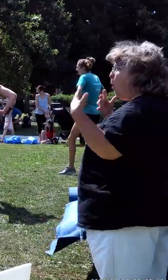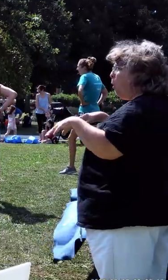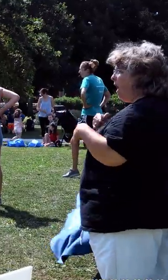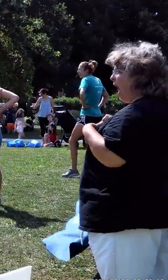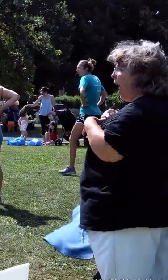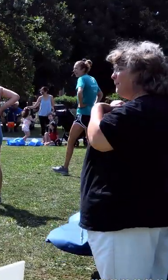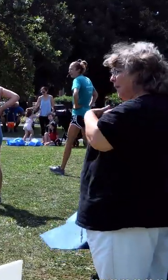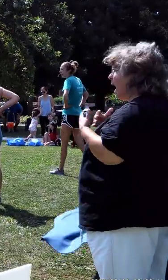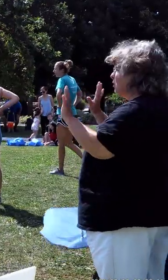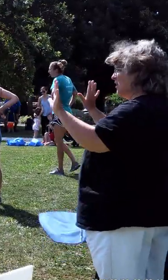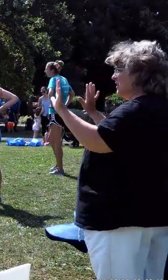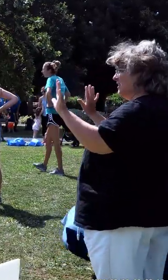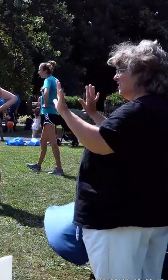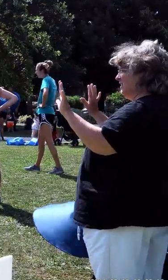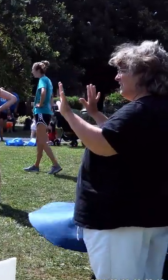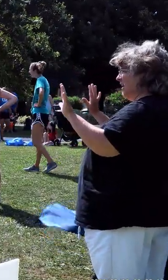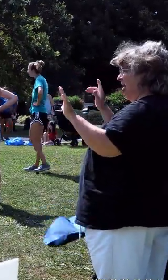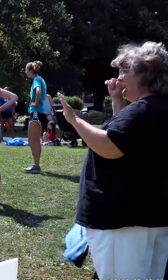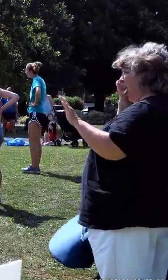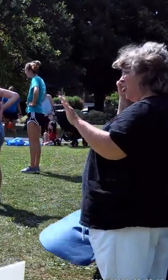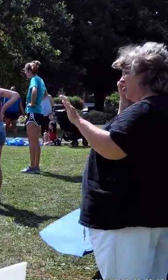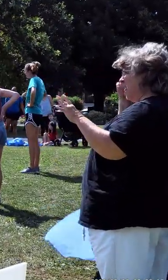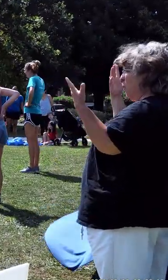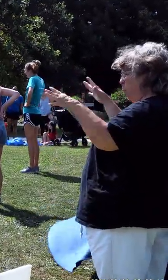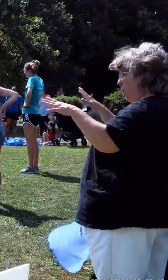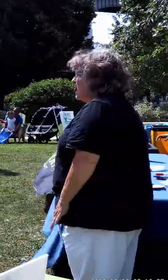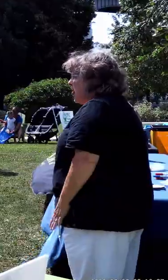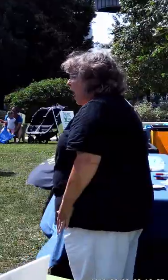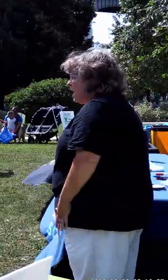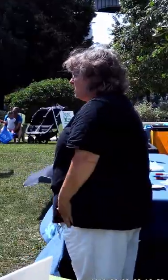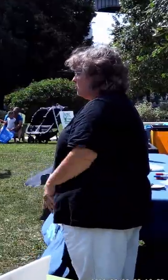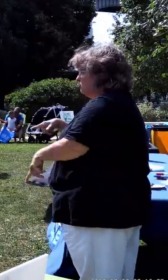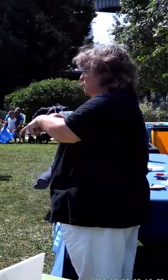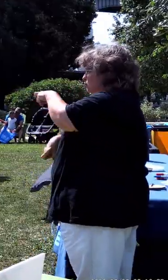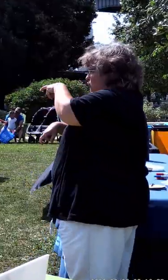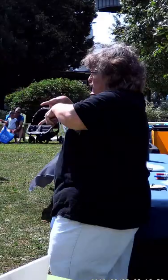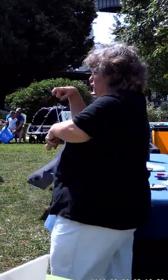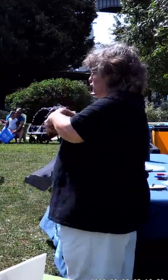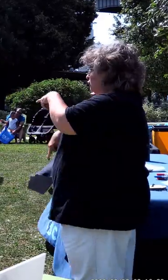I'm a little out of breath, so I think we're wiggled out for now. March.